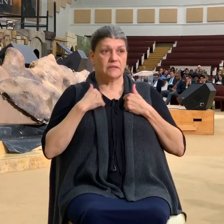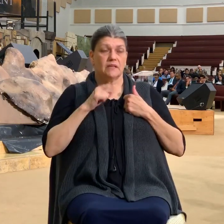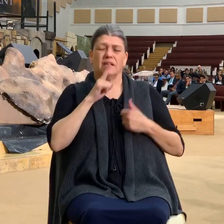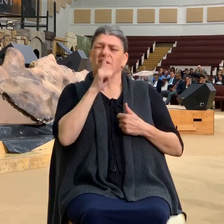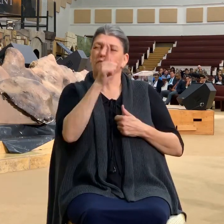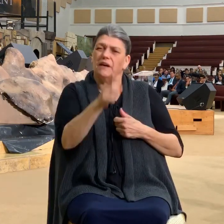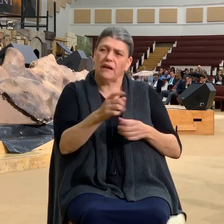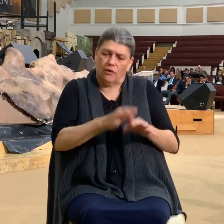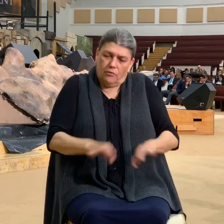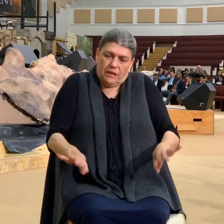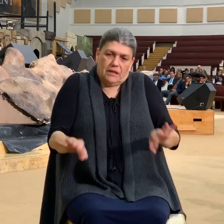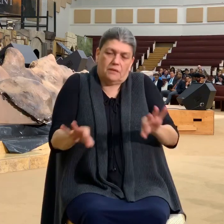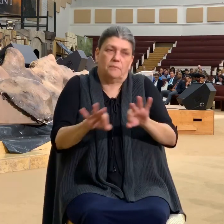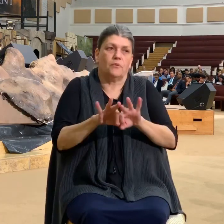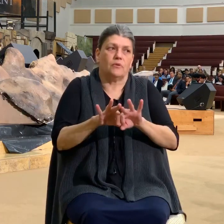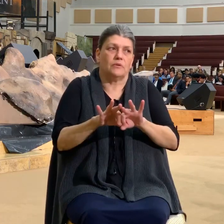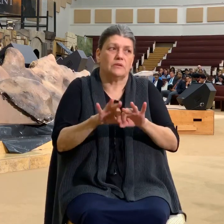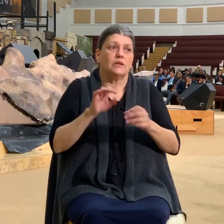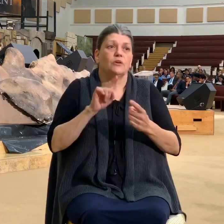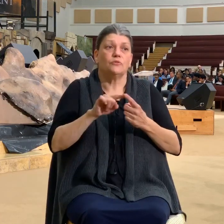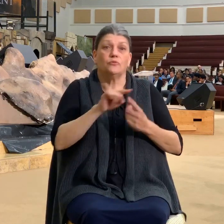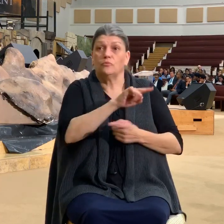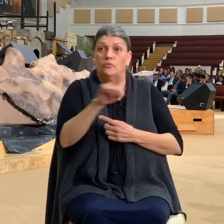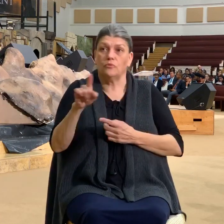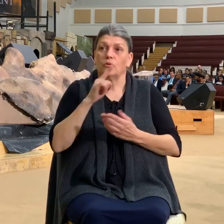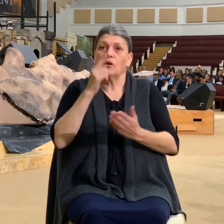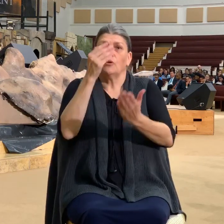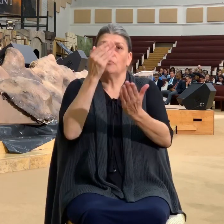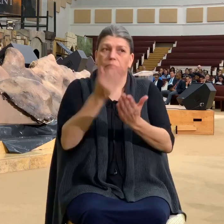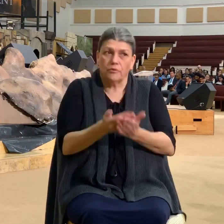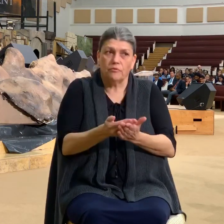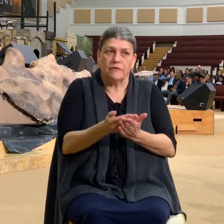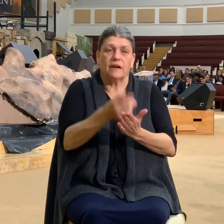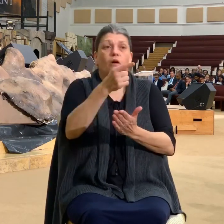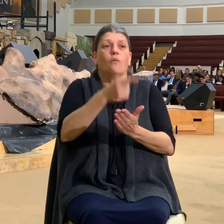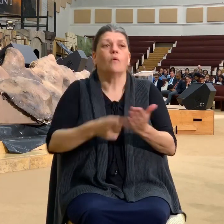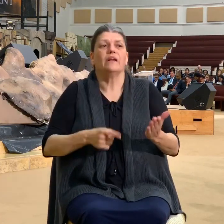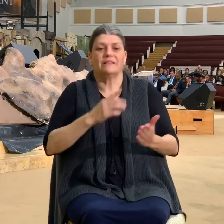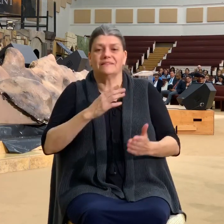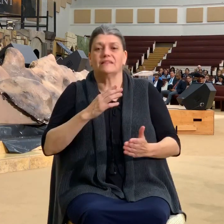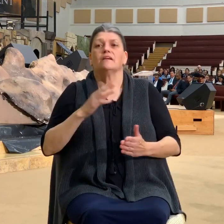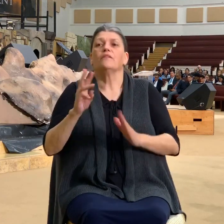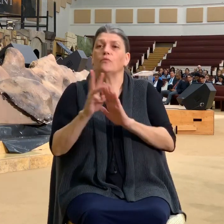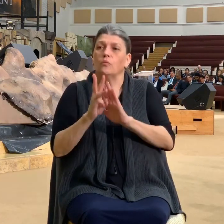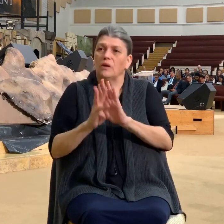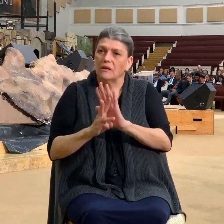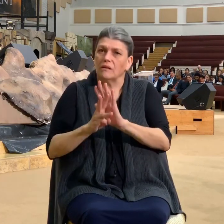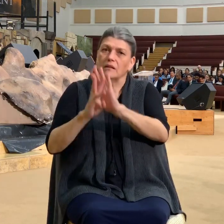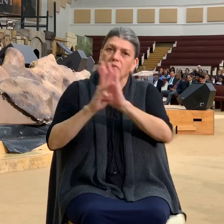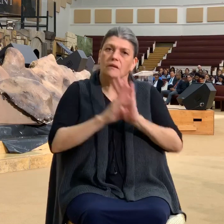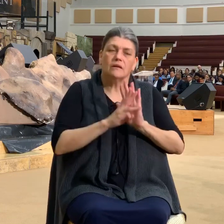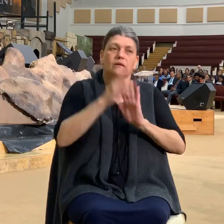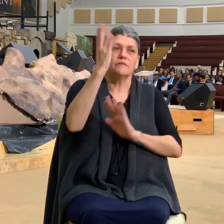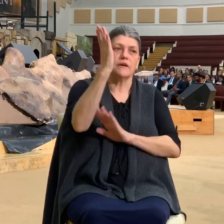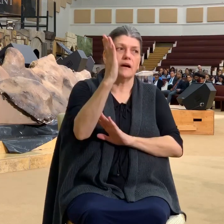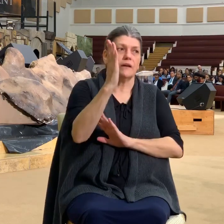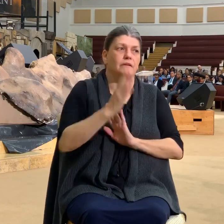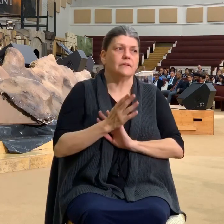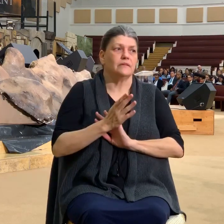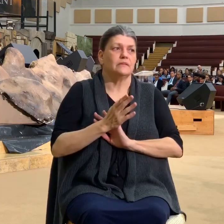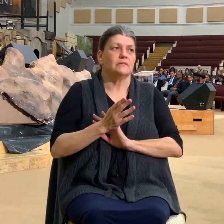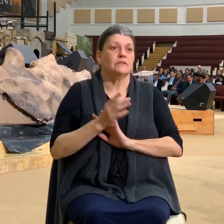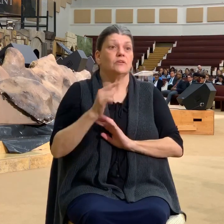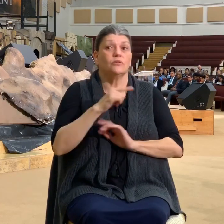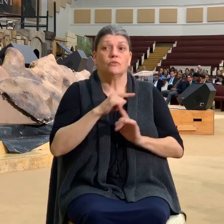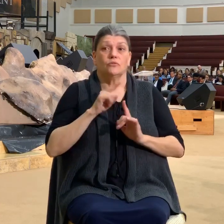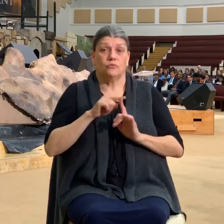very important to you proving what is the will of God, to you finding what is the will of